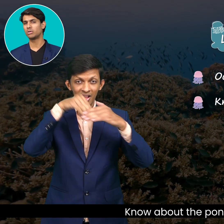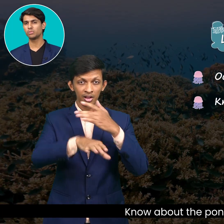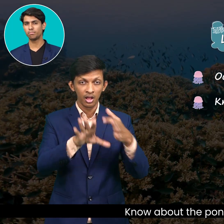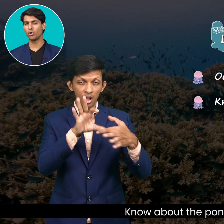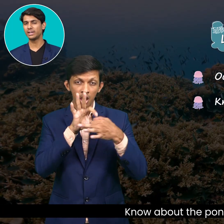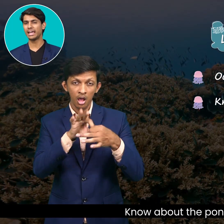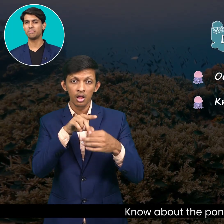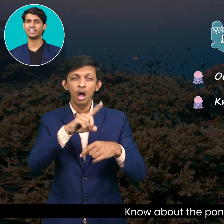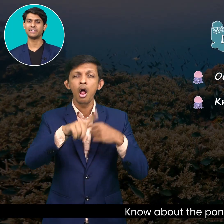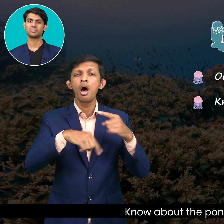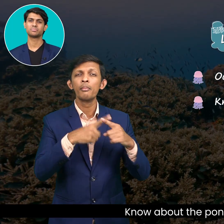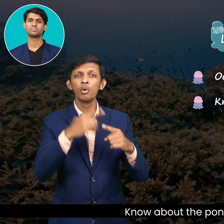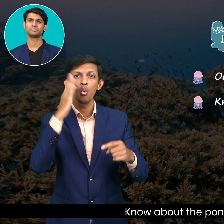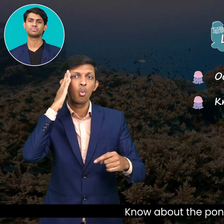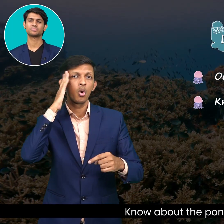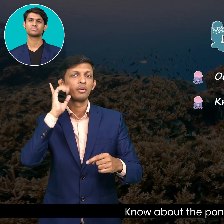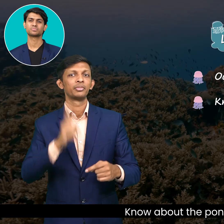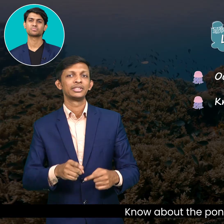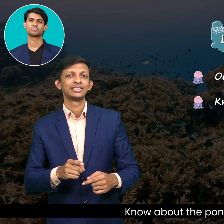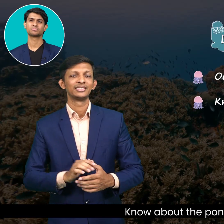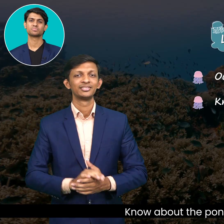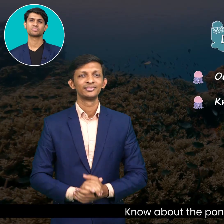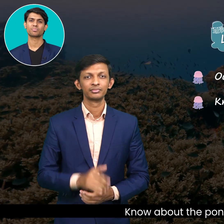Know about the pond habitat.